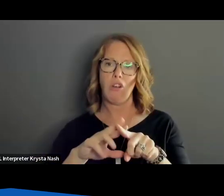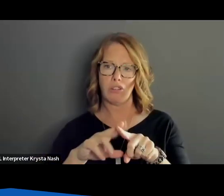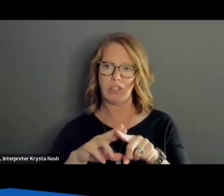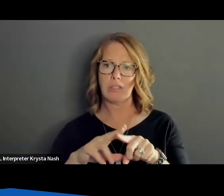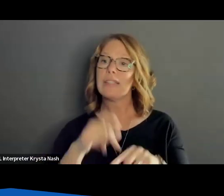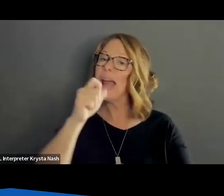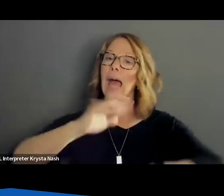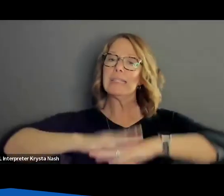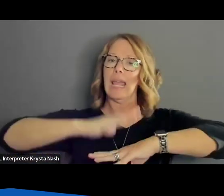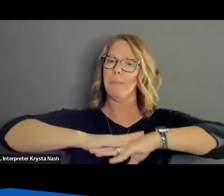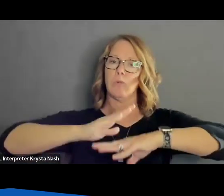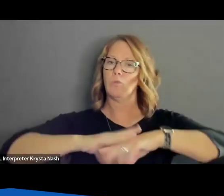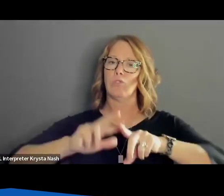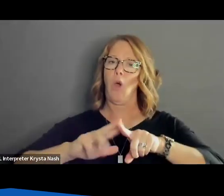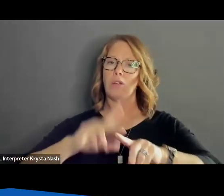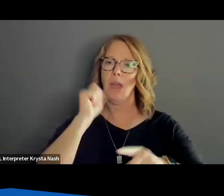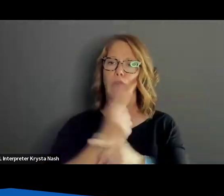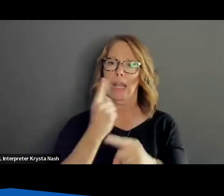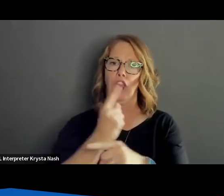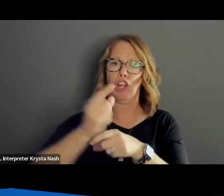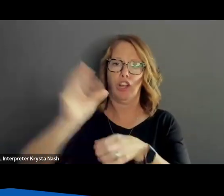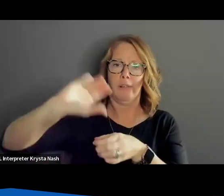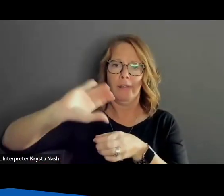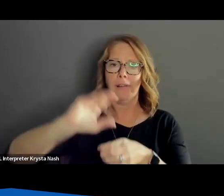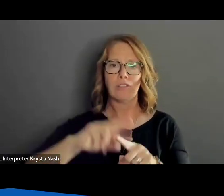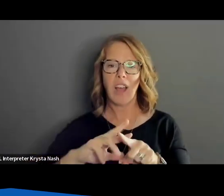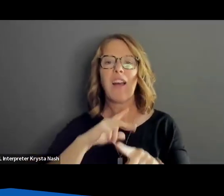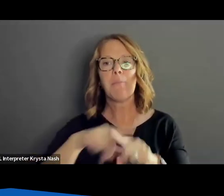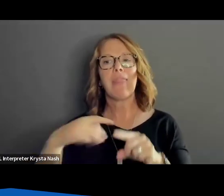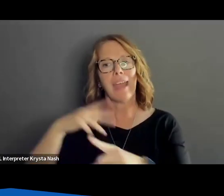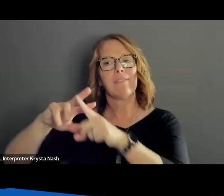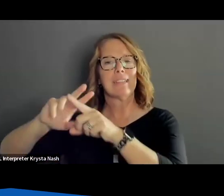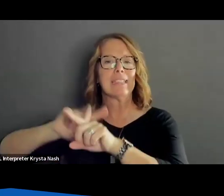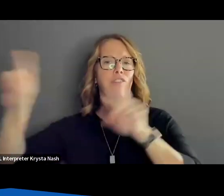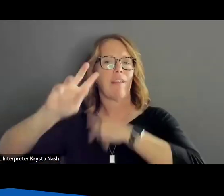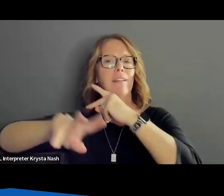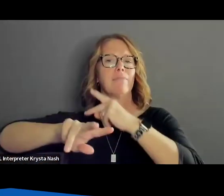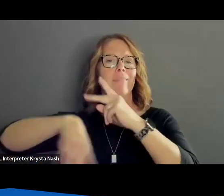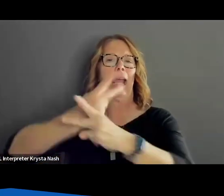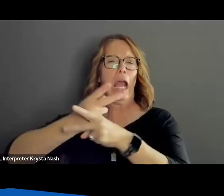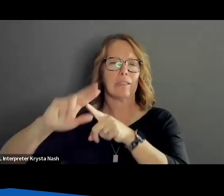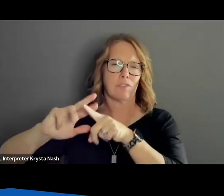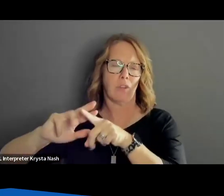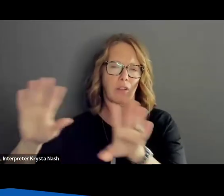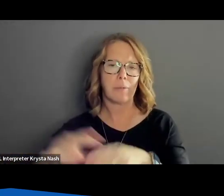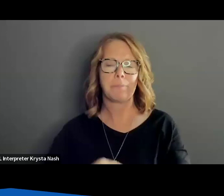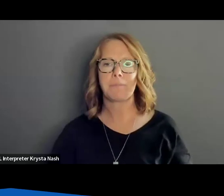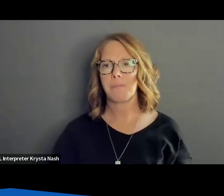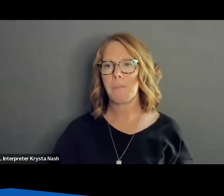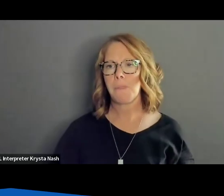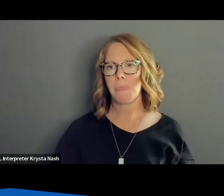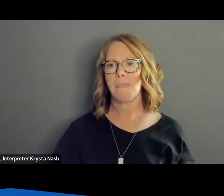not table salt. So don't be taking table salt, but they have different formulations of salt in the